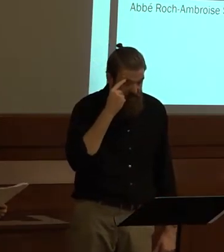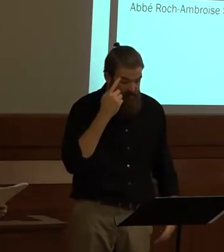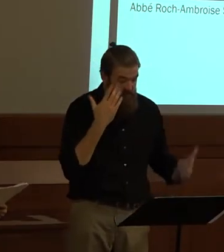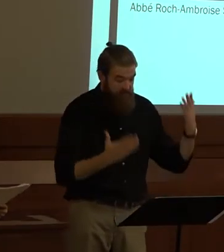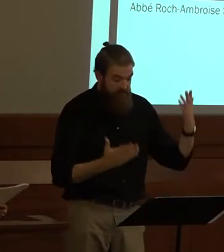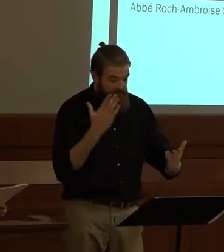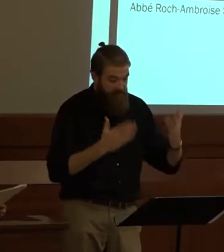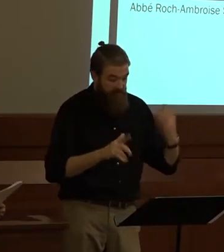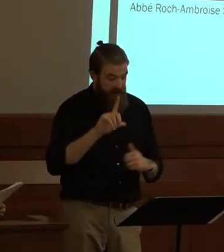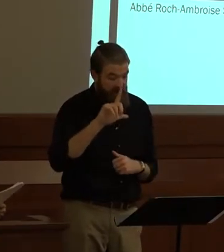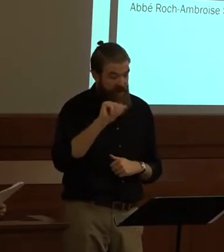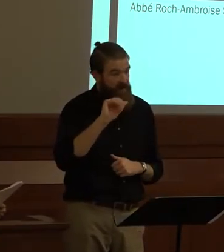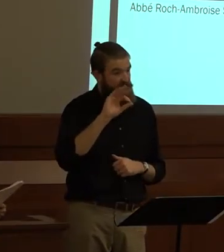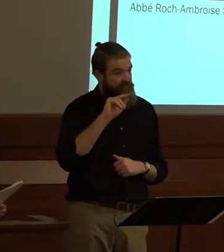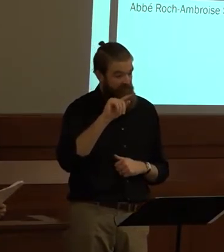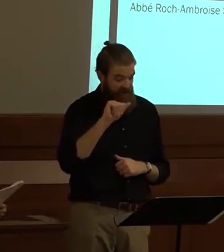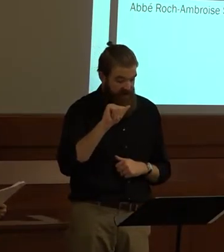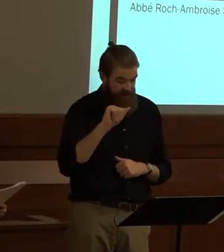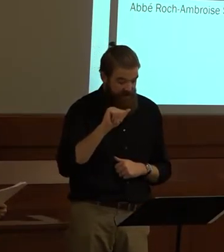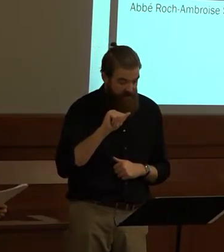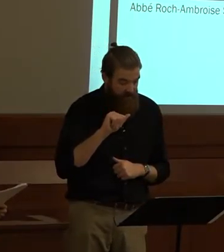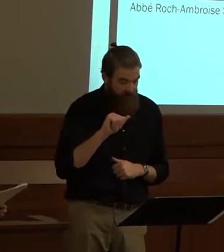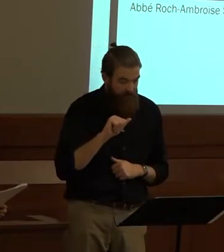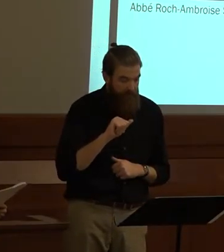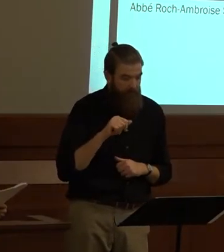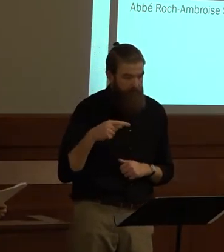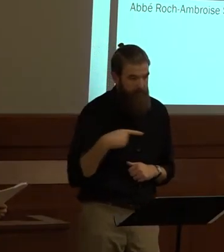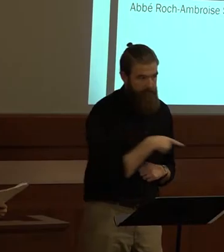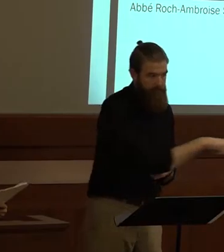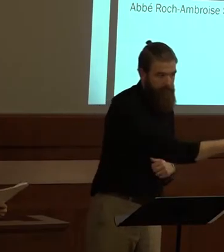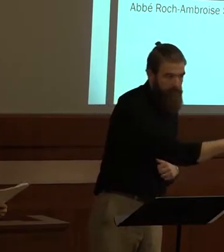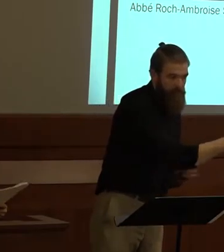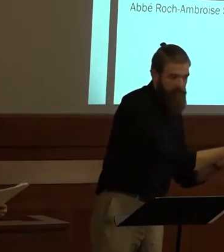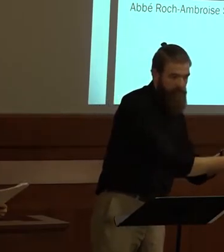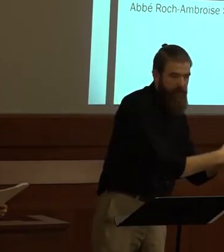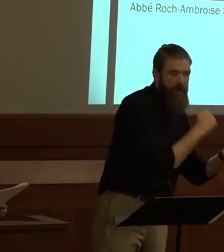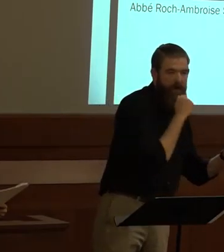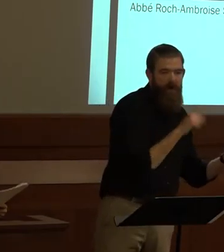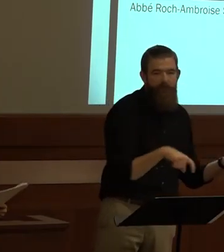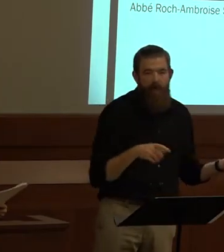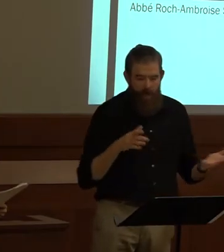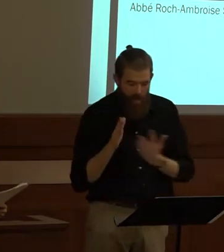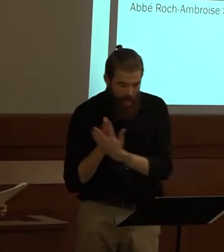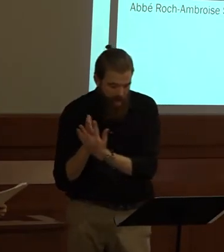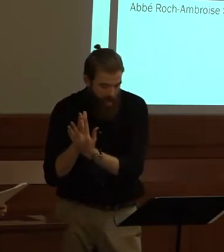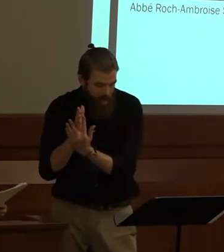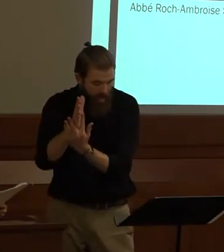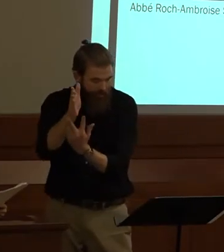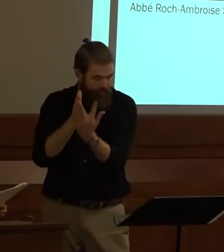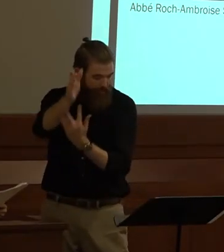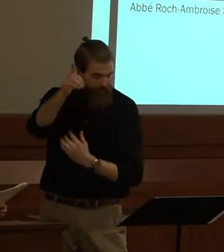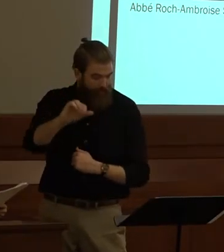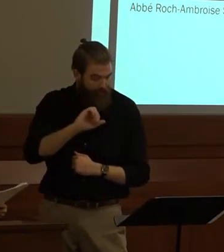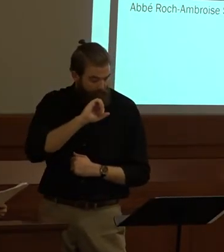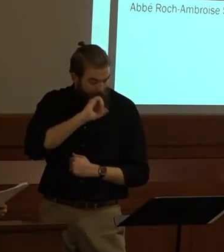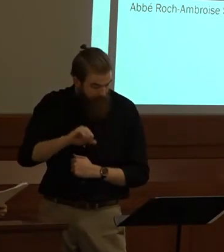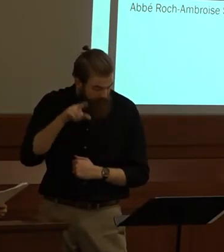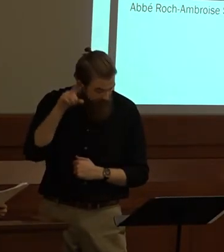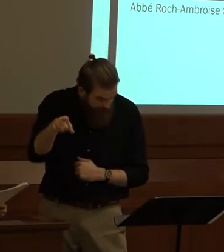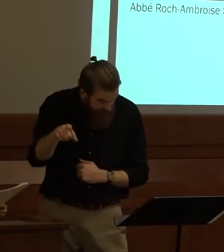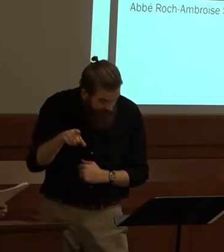Of course, the answer did not come immediately. In 1918, a consultant was sent to Rome